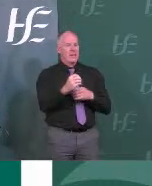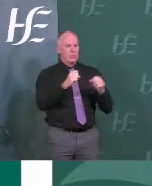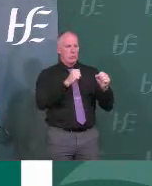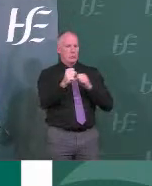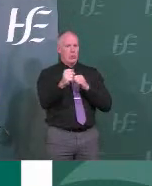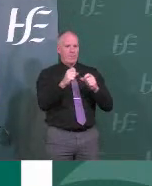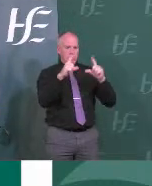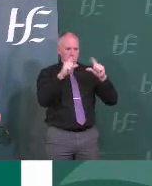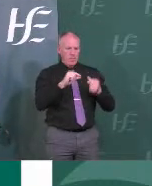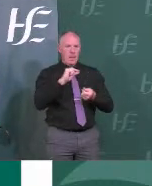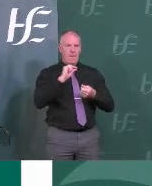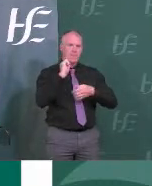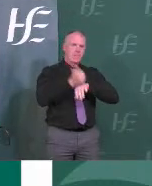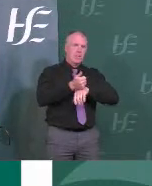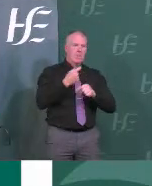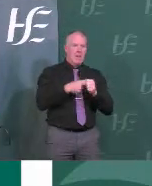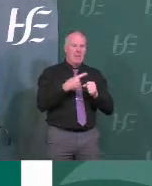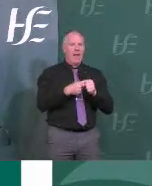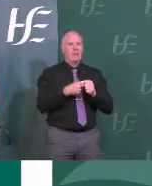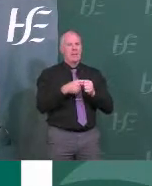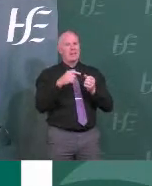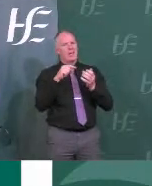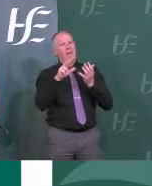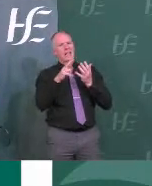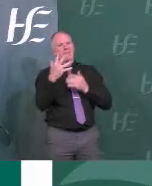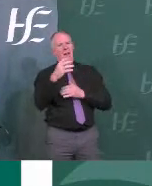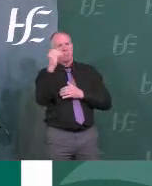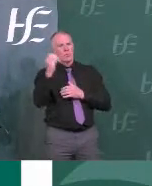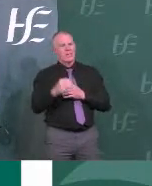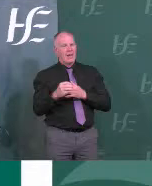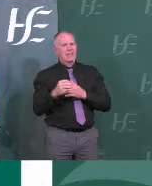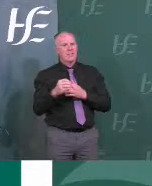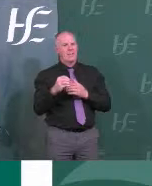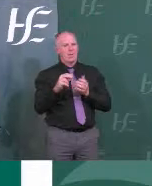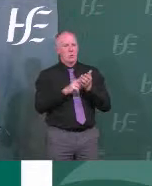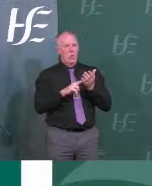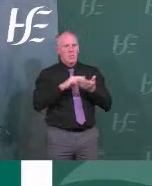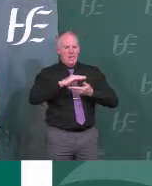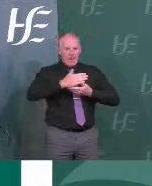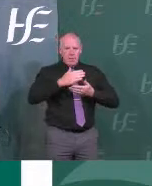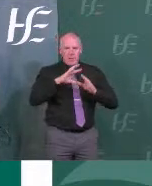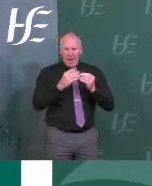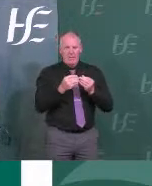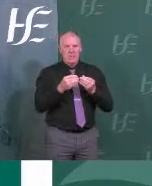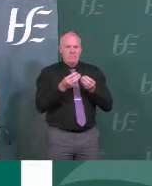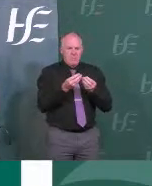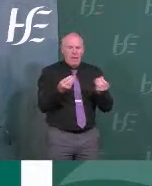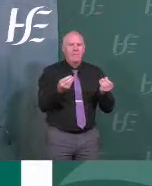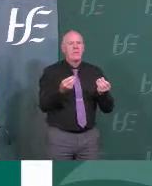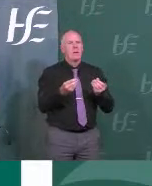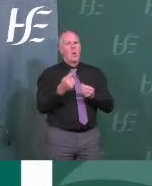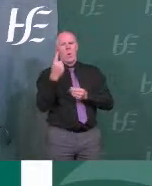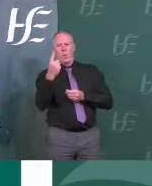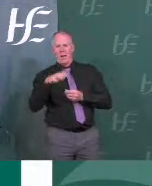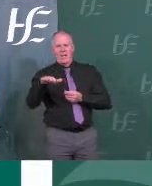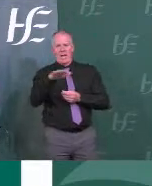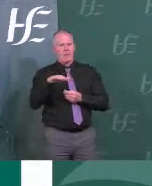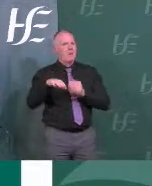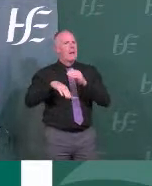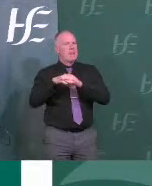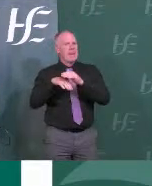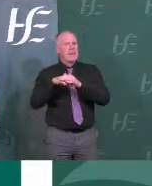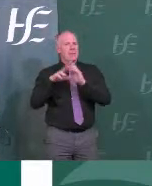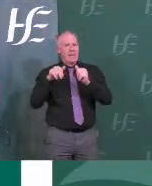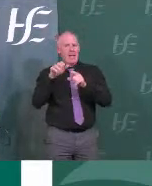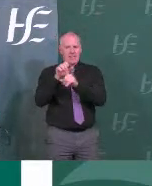decrypted and 85% of our end user devices. Patient management systems all available now. There's only one site that has limited function